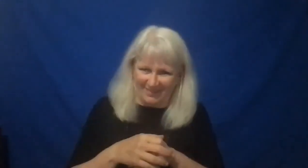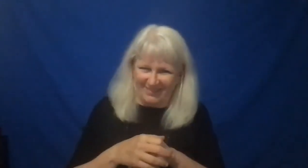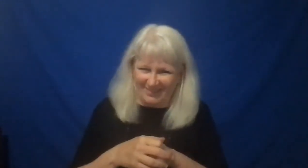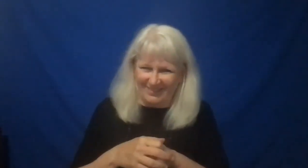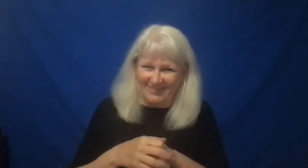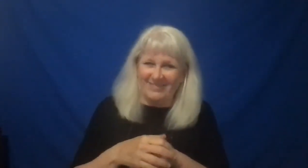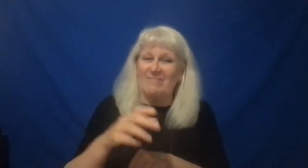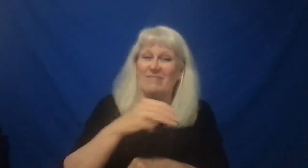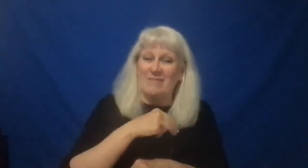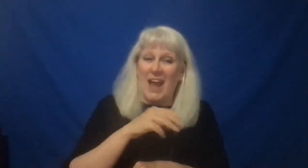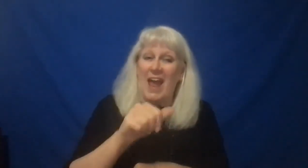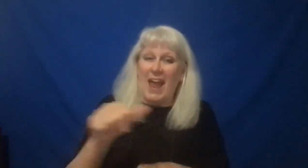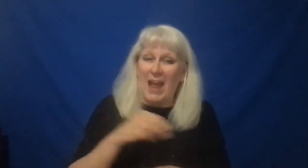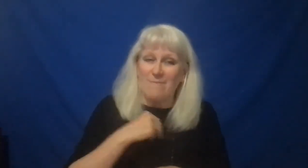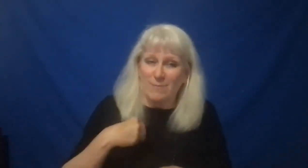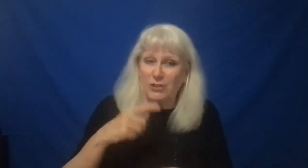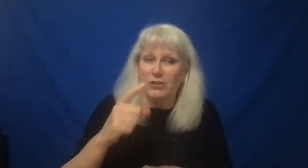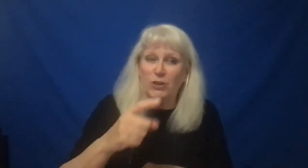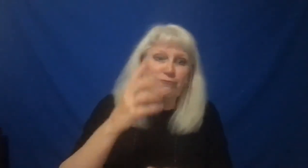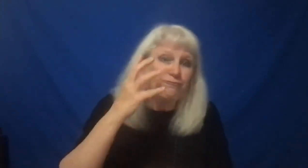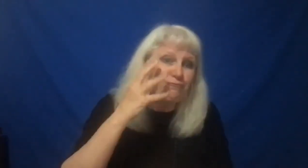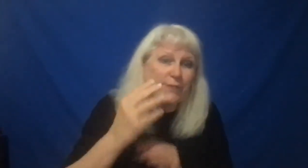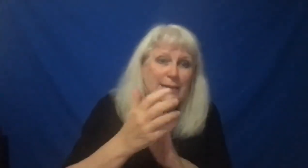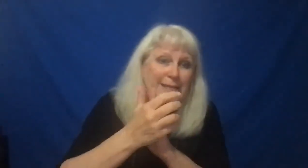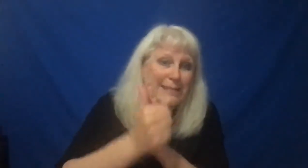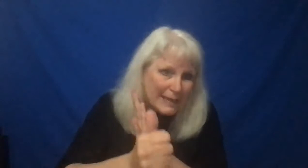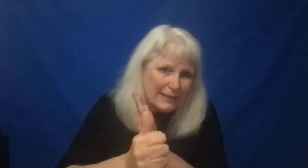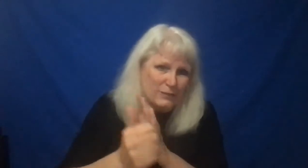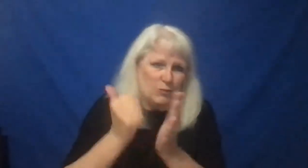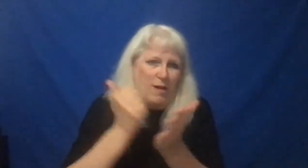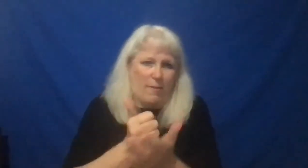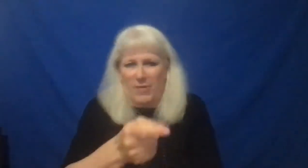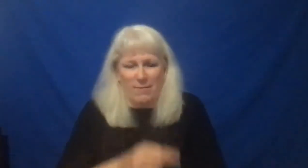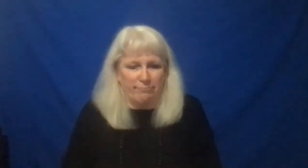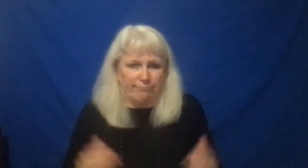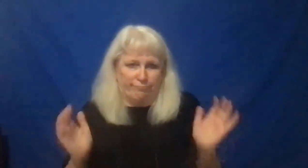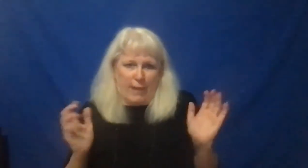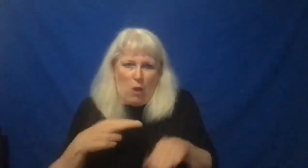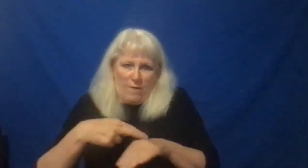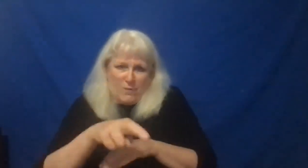members of AA who can be of support and care.